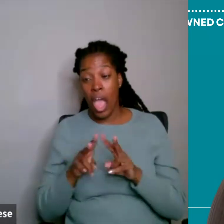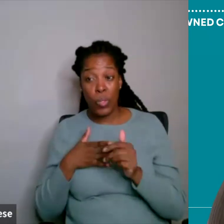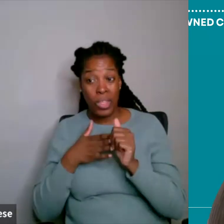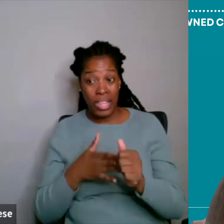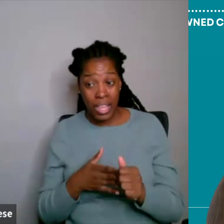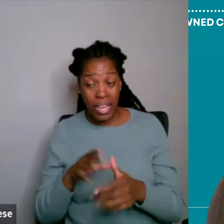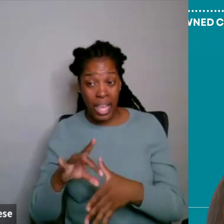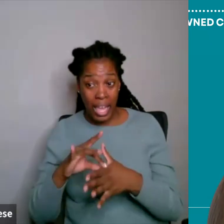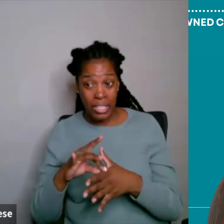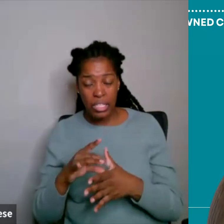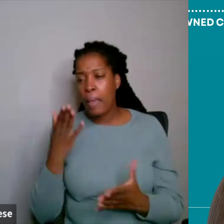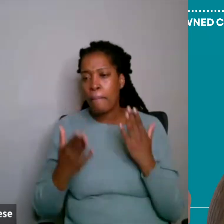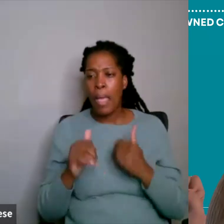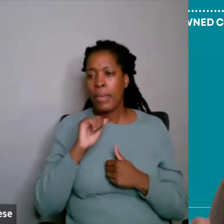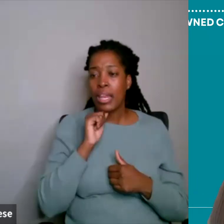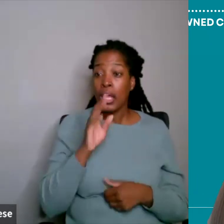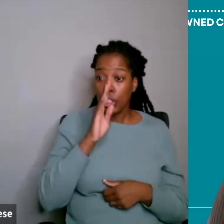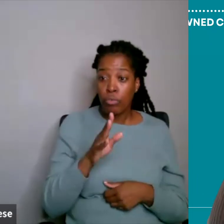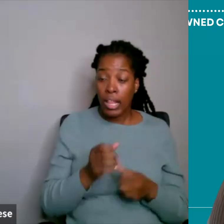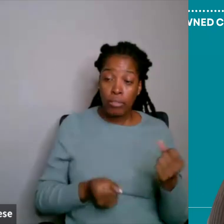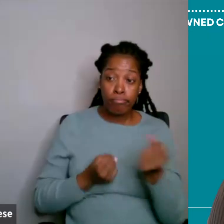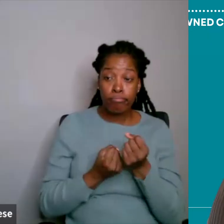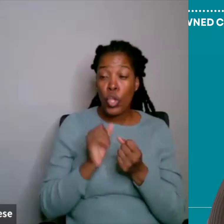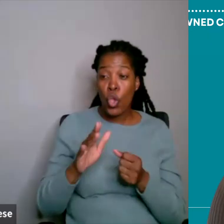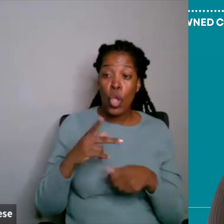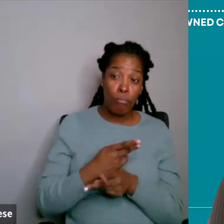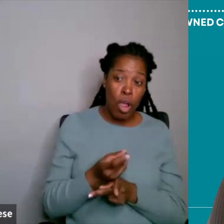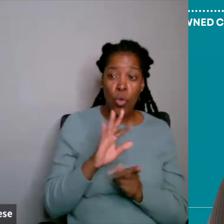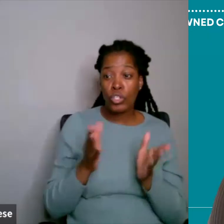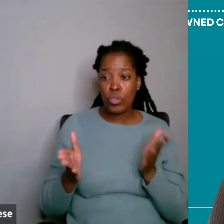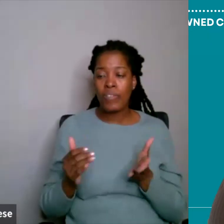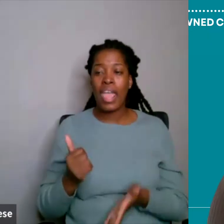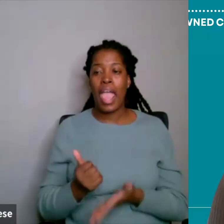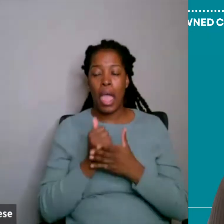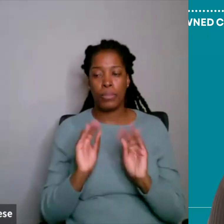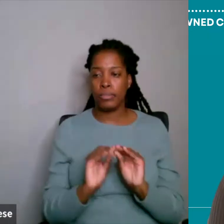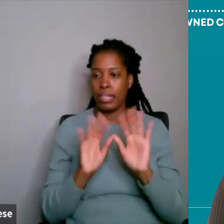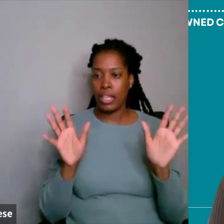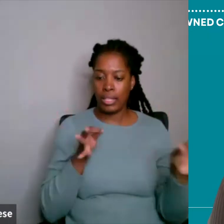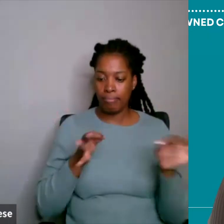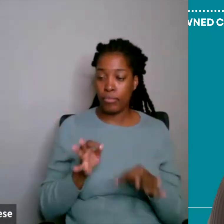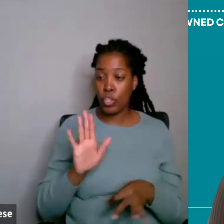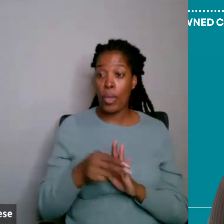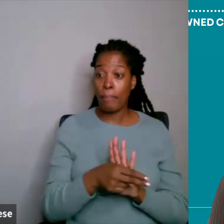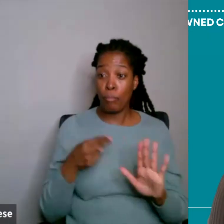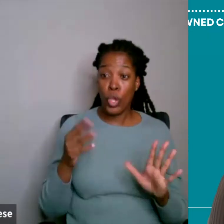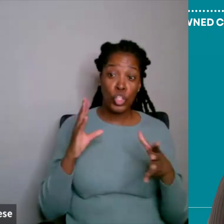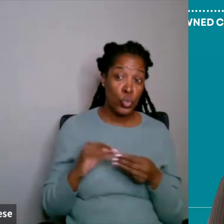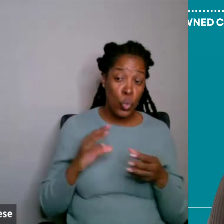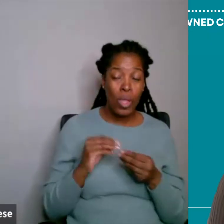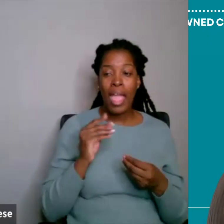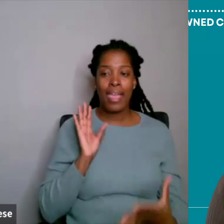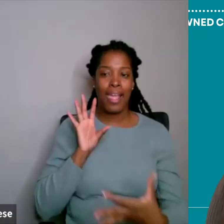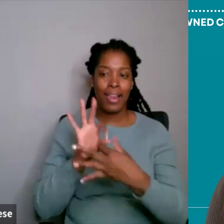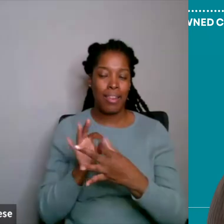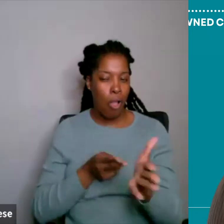directly promote your products and services, it helps to tell your brand's story and to connect authentically with your